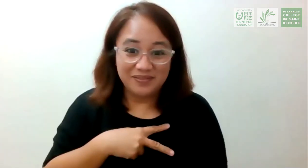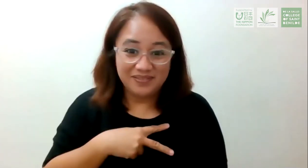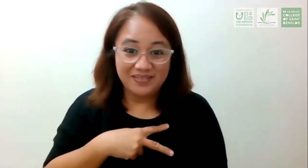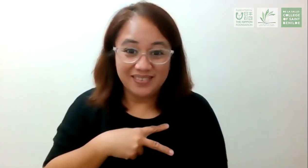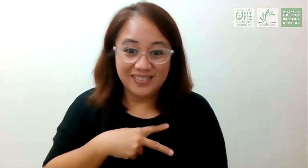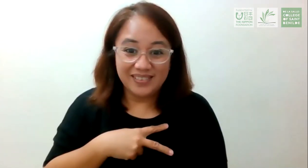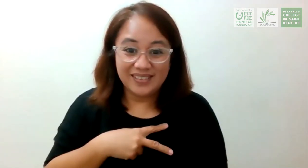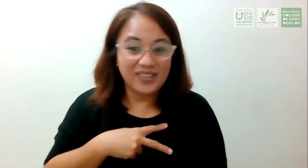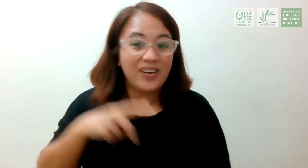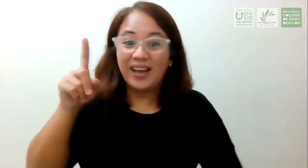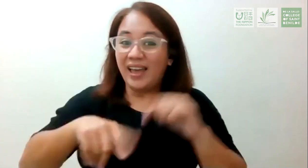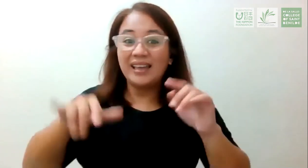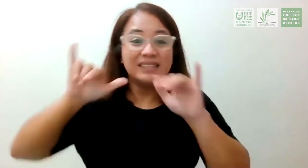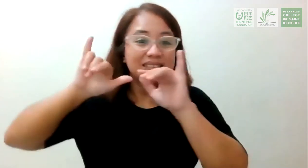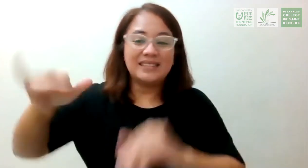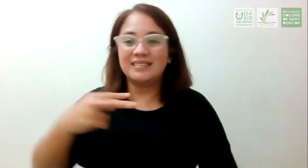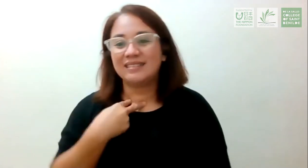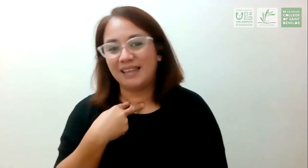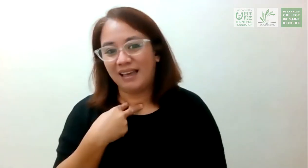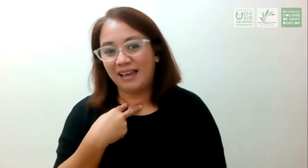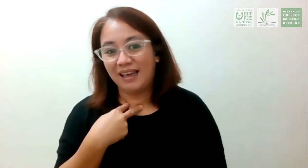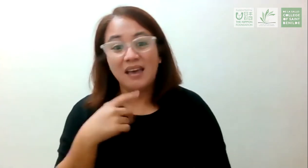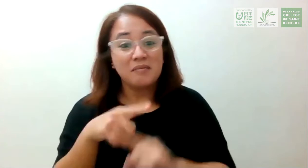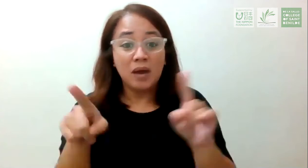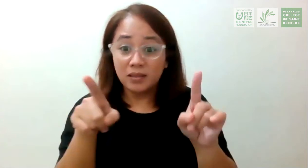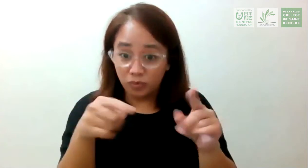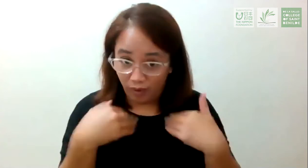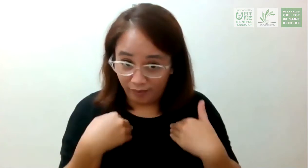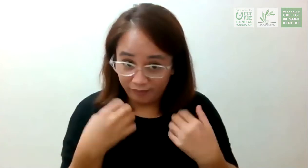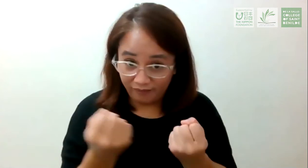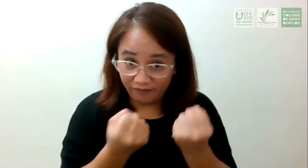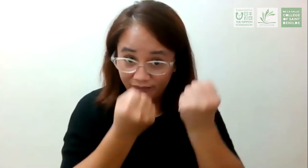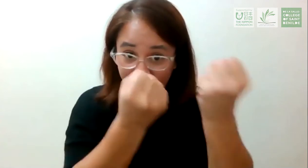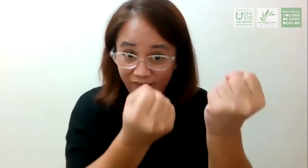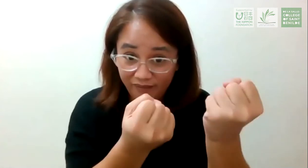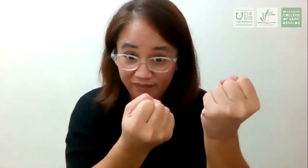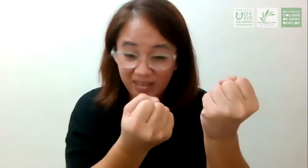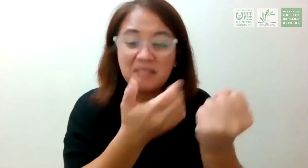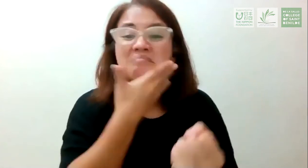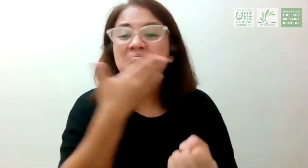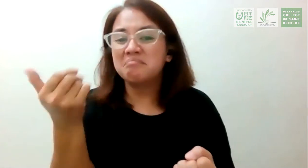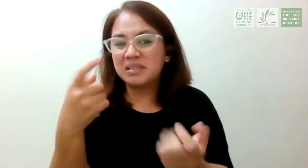So if you have suggestions, then we should talk about that.